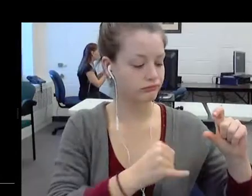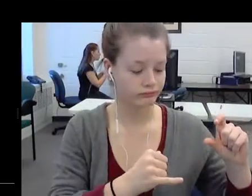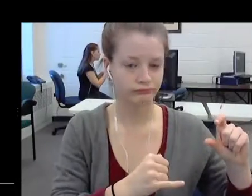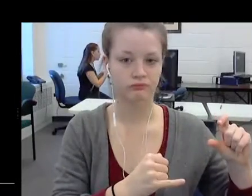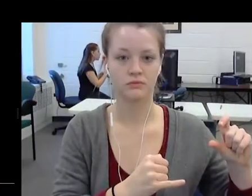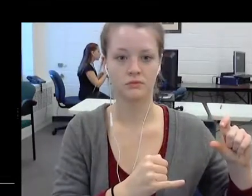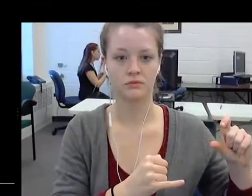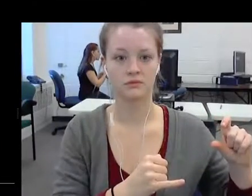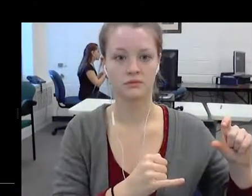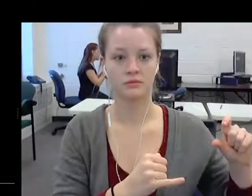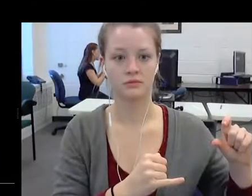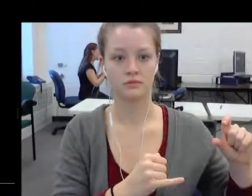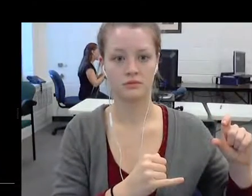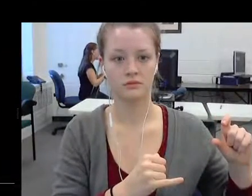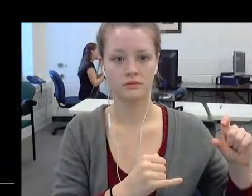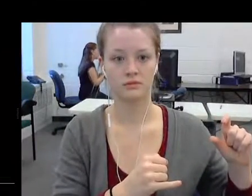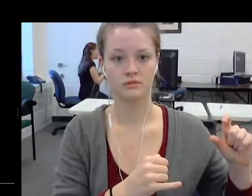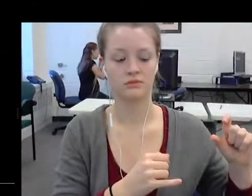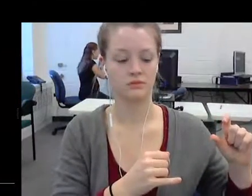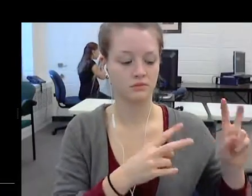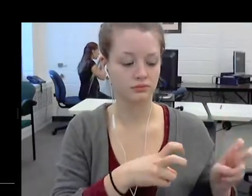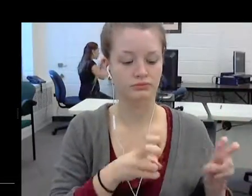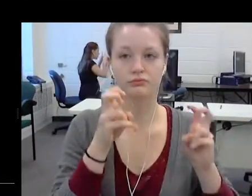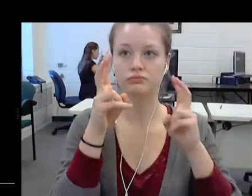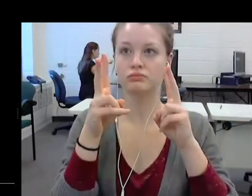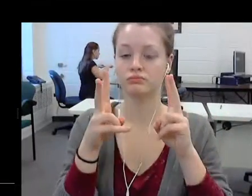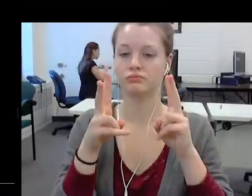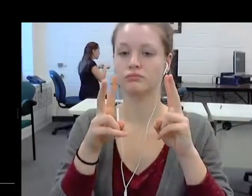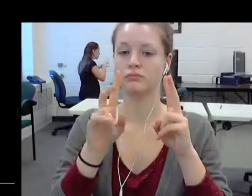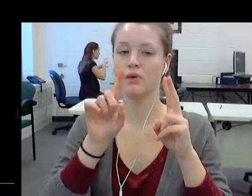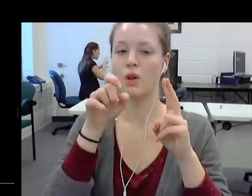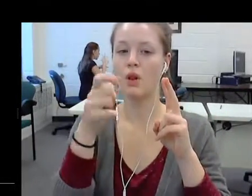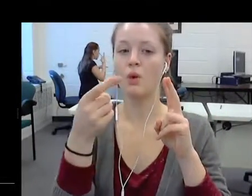it. And lone wolves leave pack